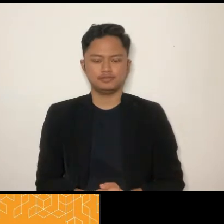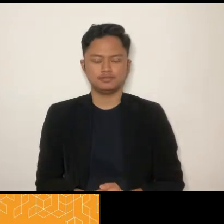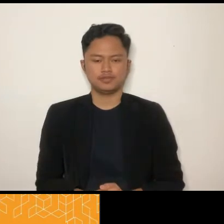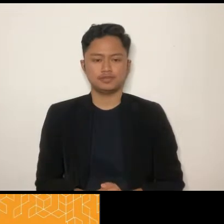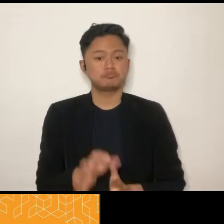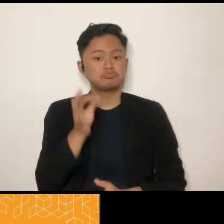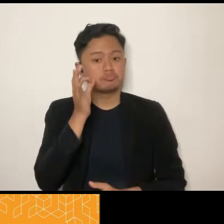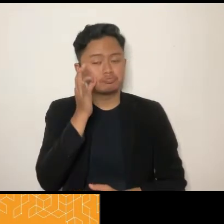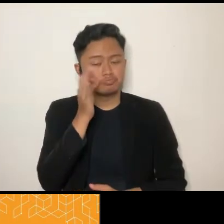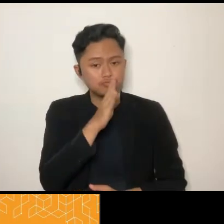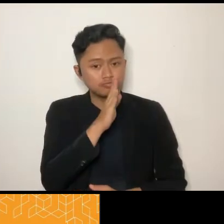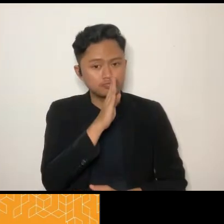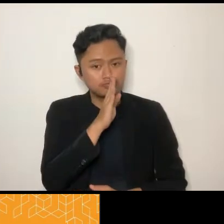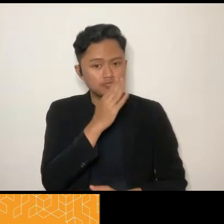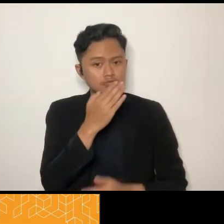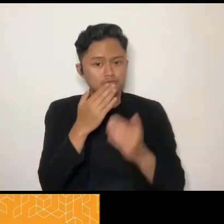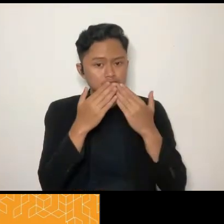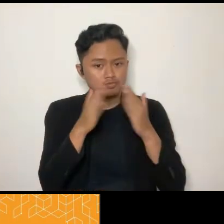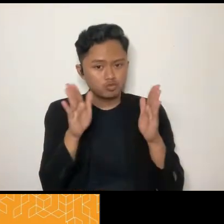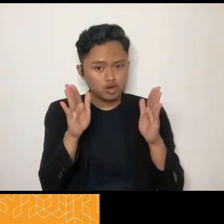Please unmute yourself.